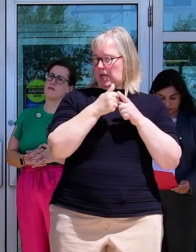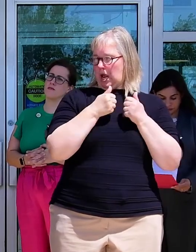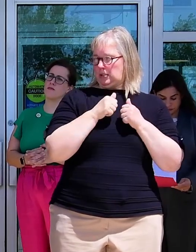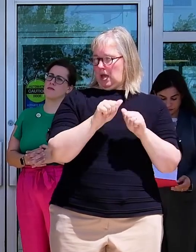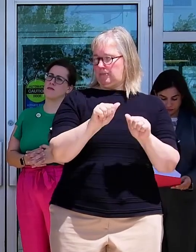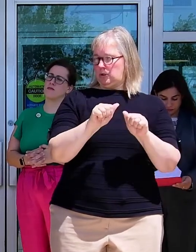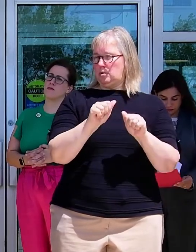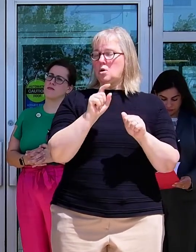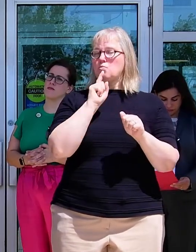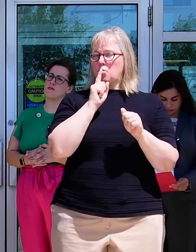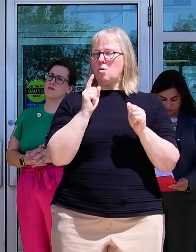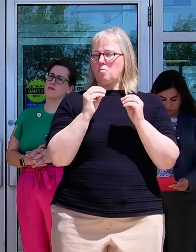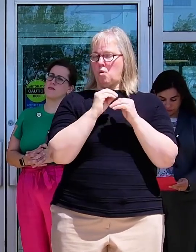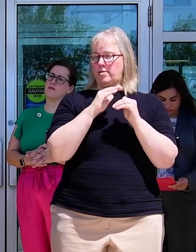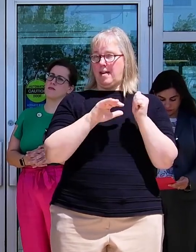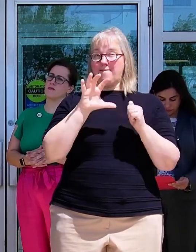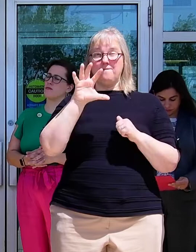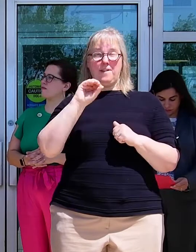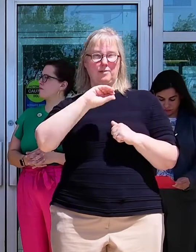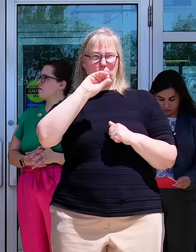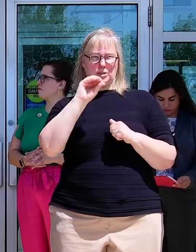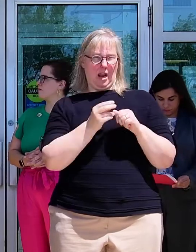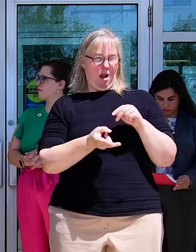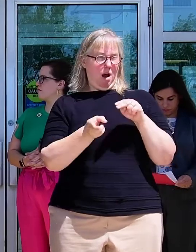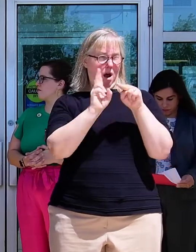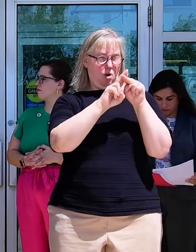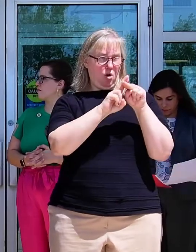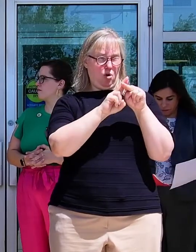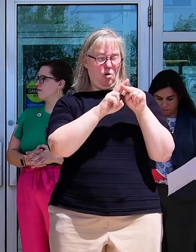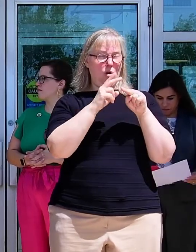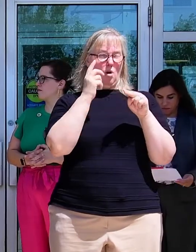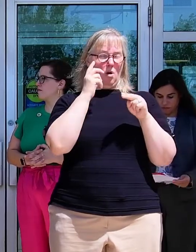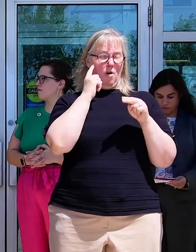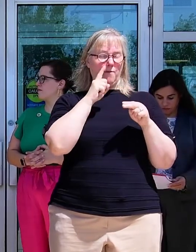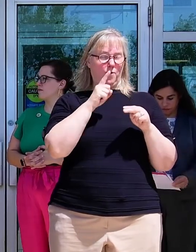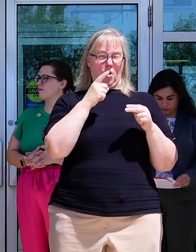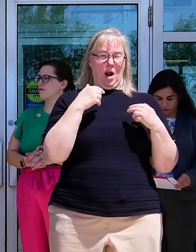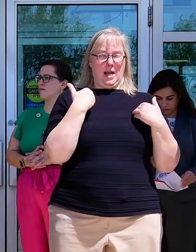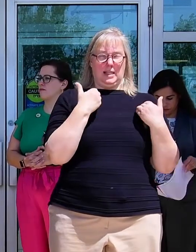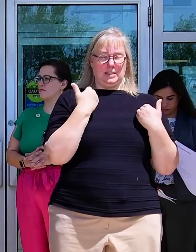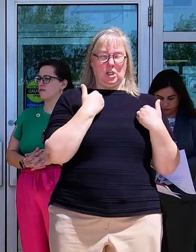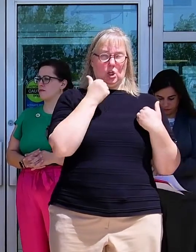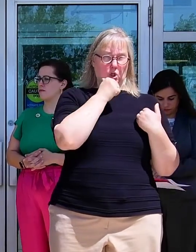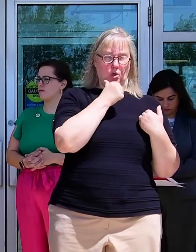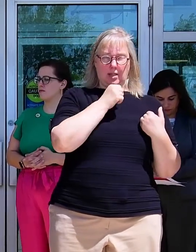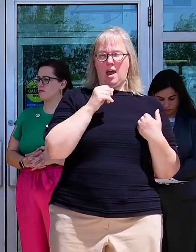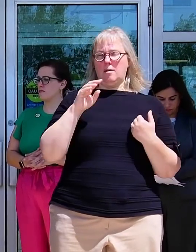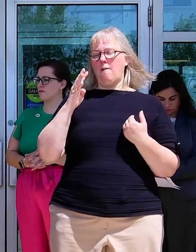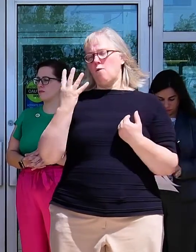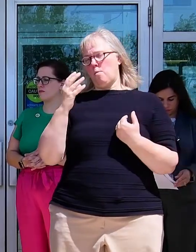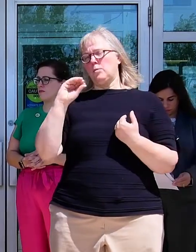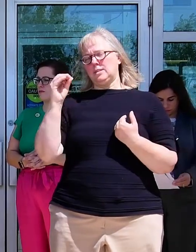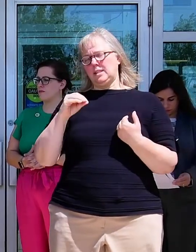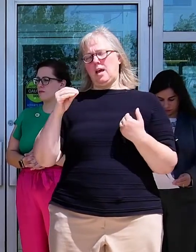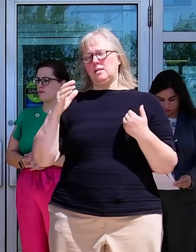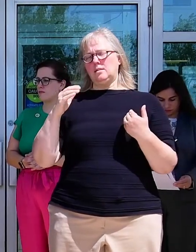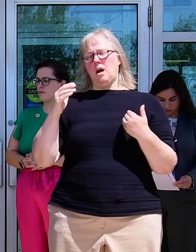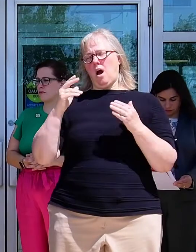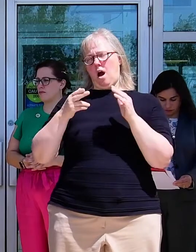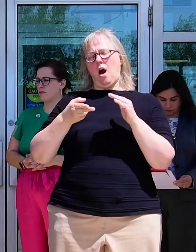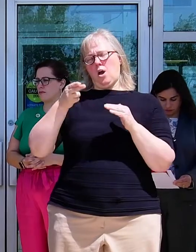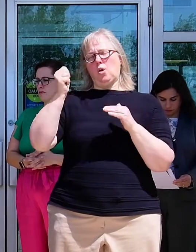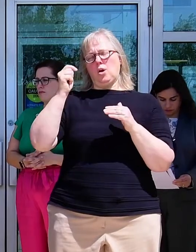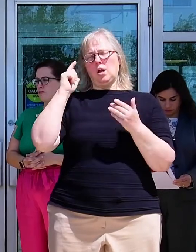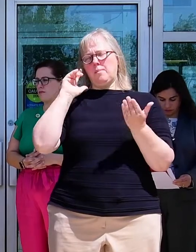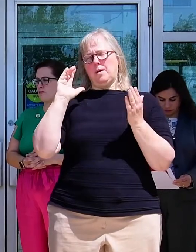than 50% higher for adolescent girls and 4% higher for adolescent boys compared to the same time